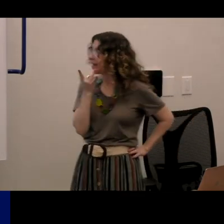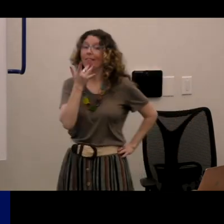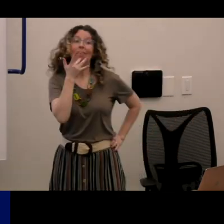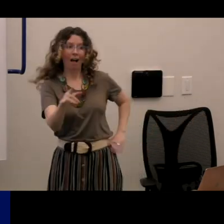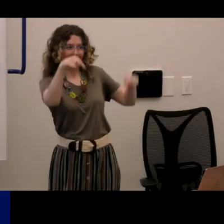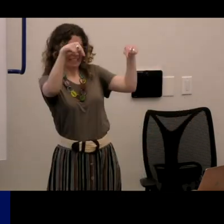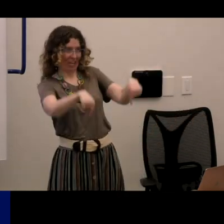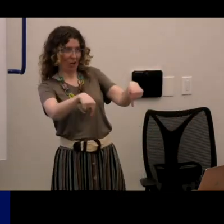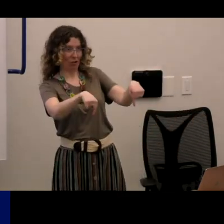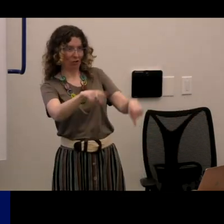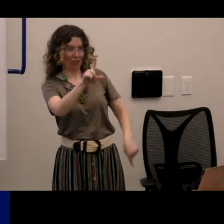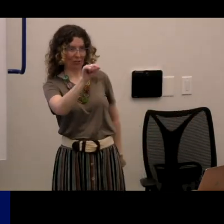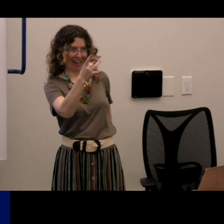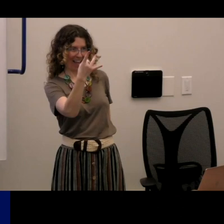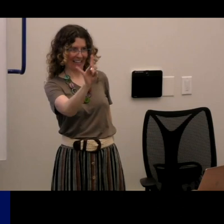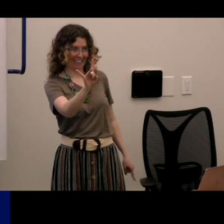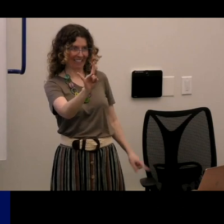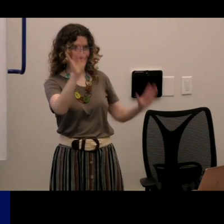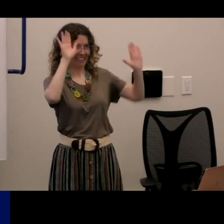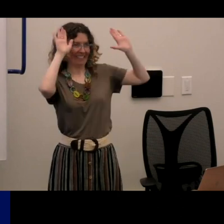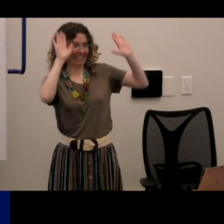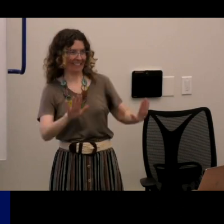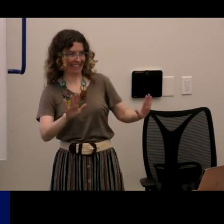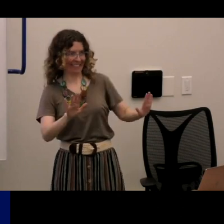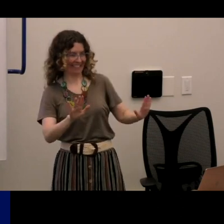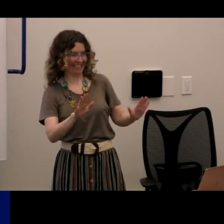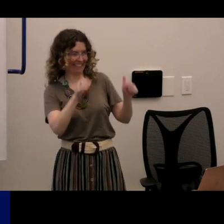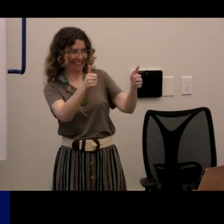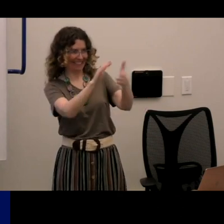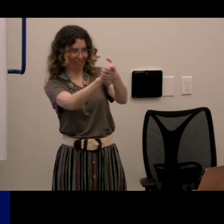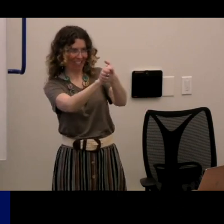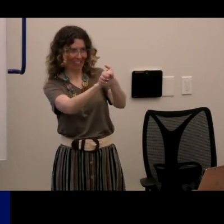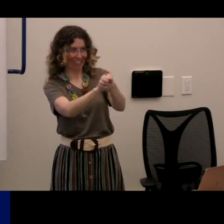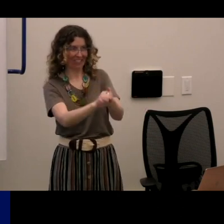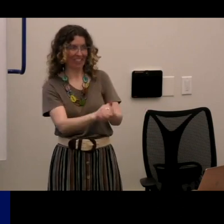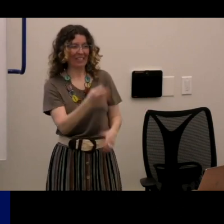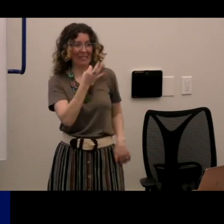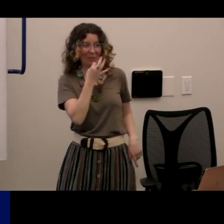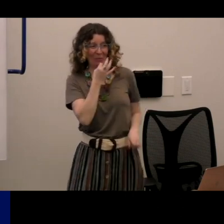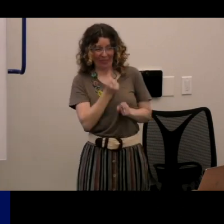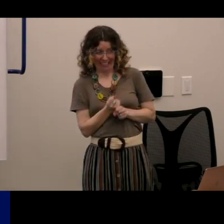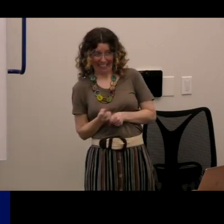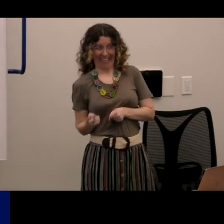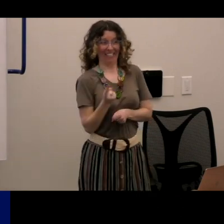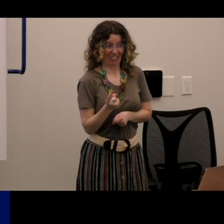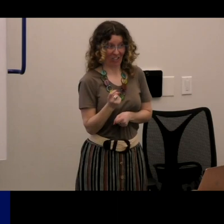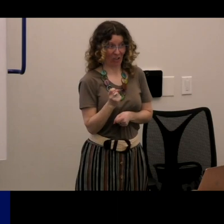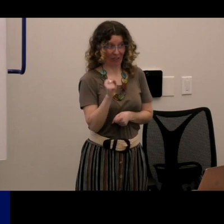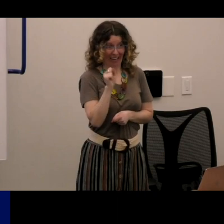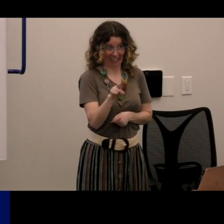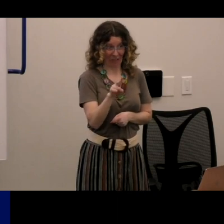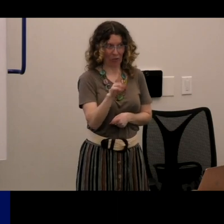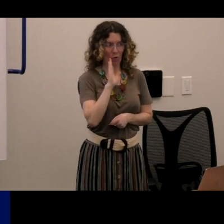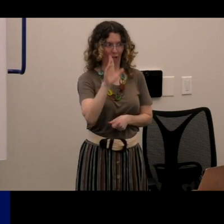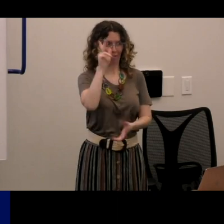right? Now, we're very fortunate here that in 2018, right? Congrats to everyone at Cornell. And next